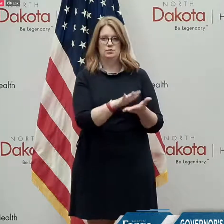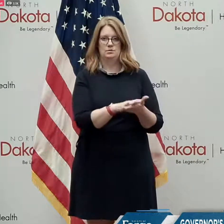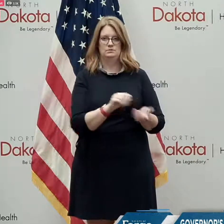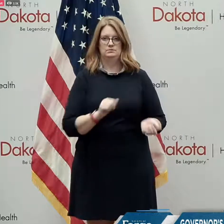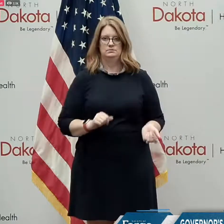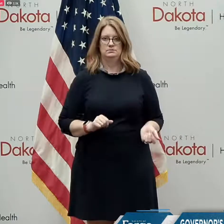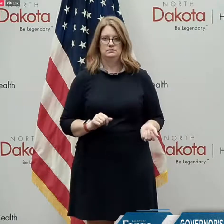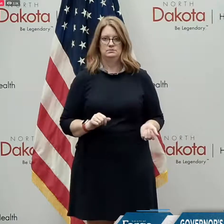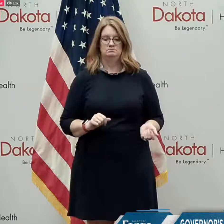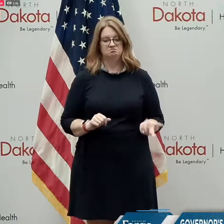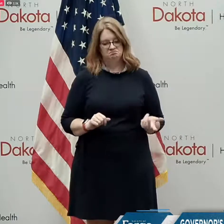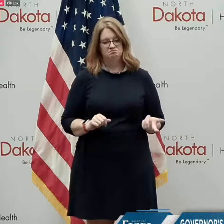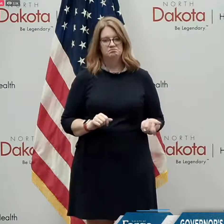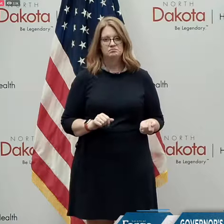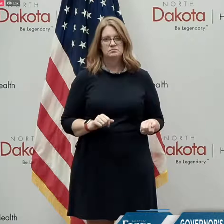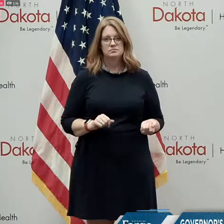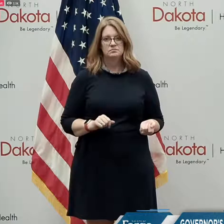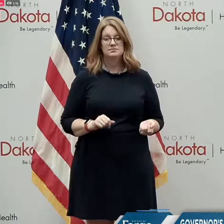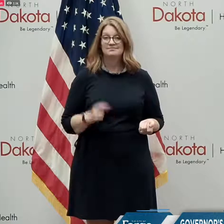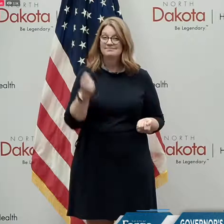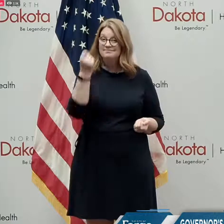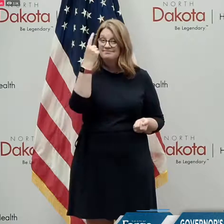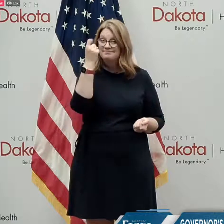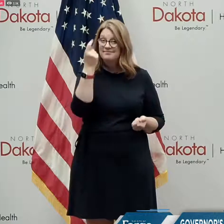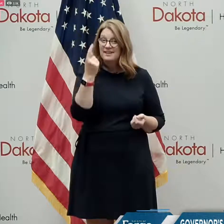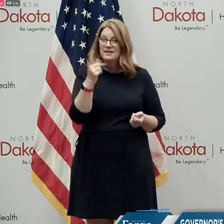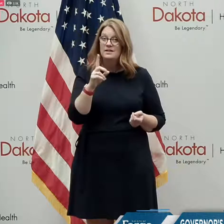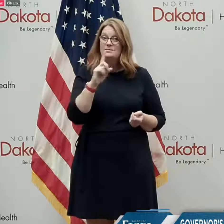Keeping them in school will be the tough part.